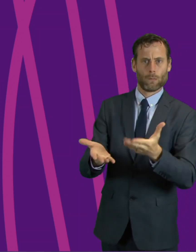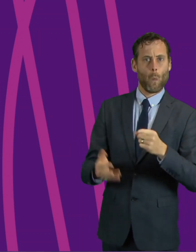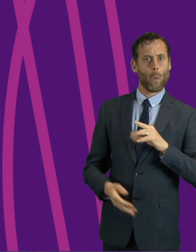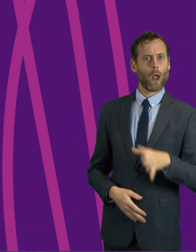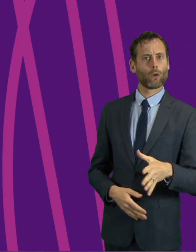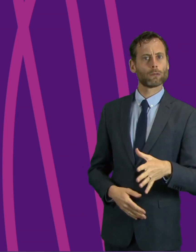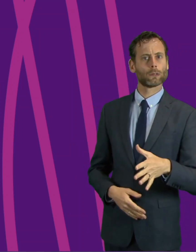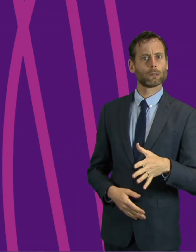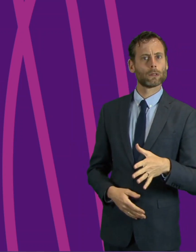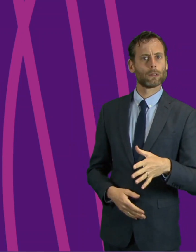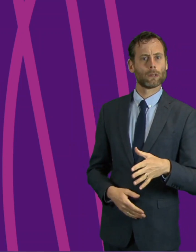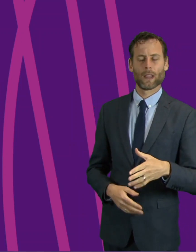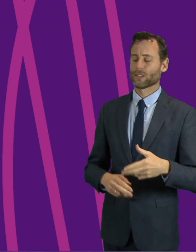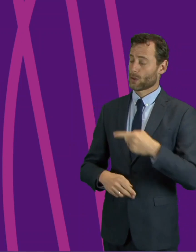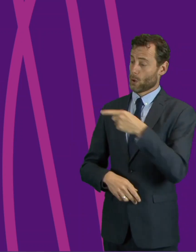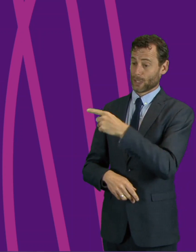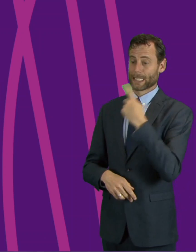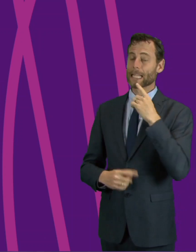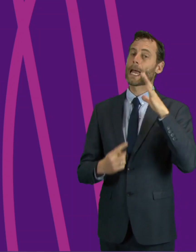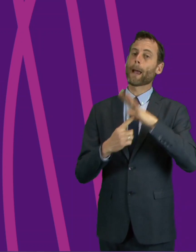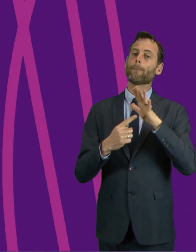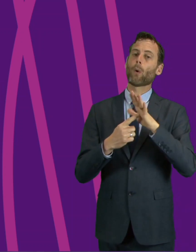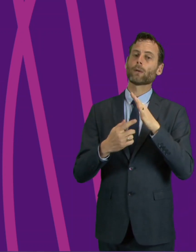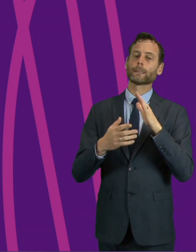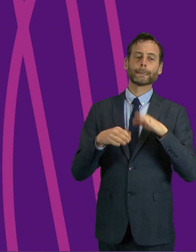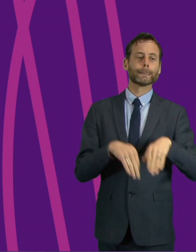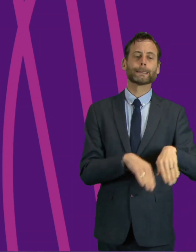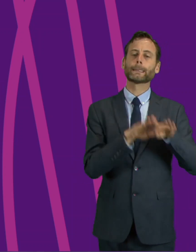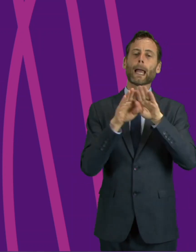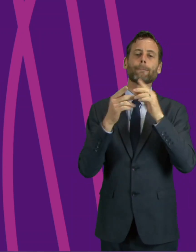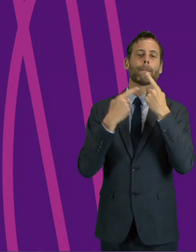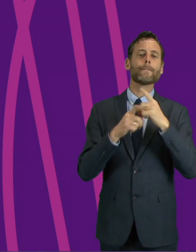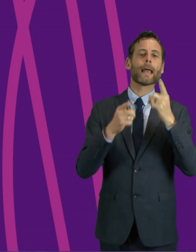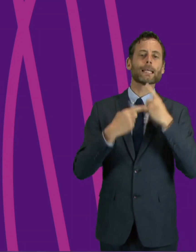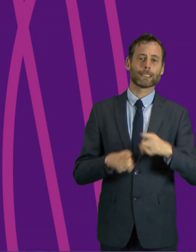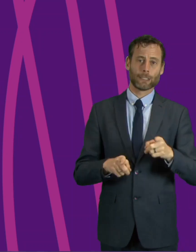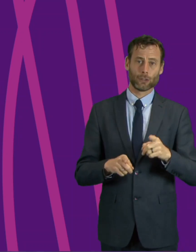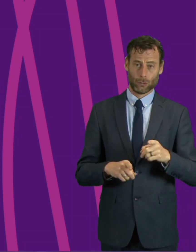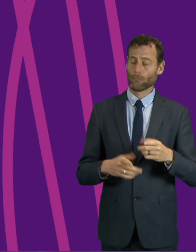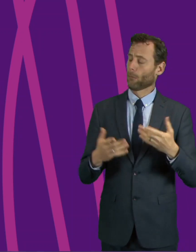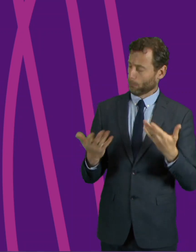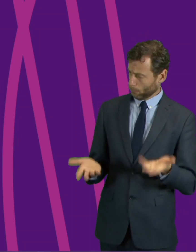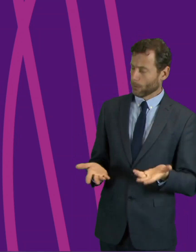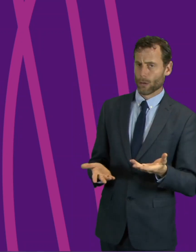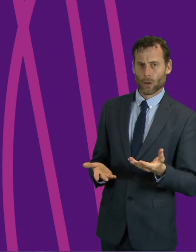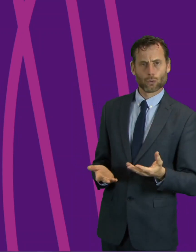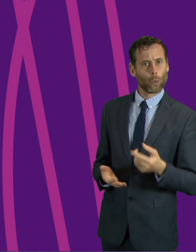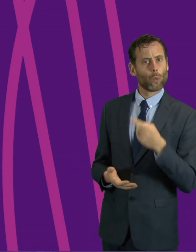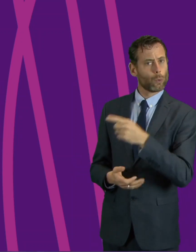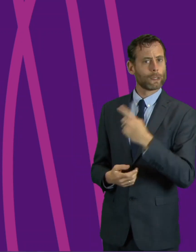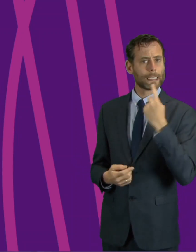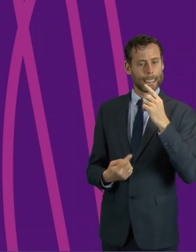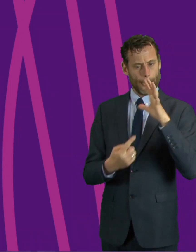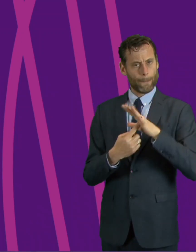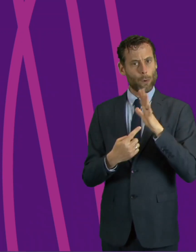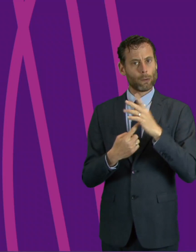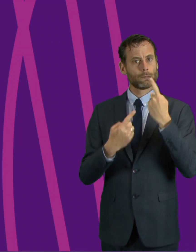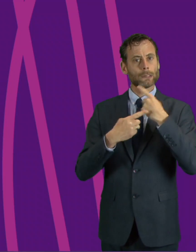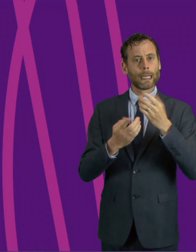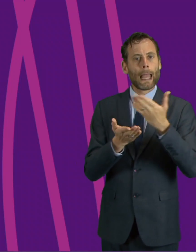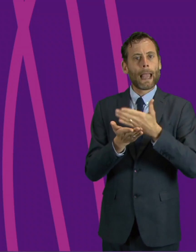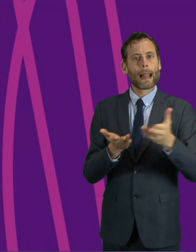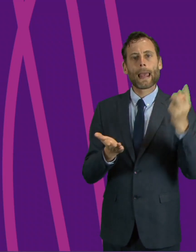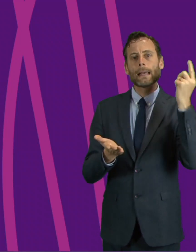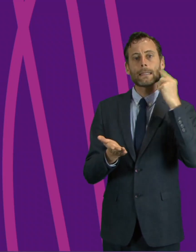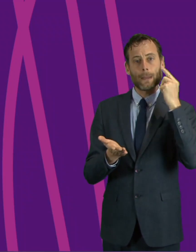consistent message about how different types of workplace should operate across the UK. Again, simplicity saves lives. I mean, this